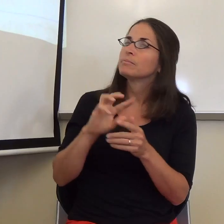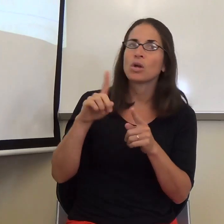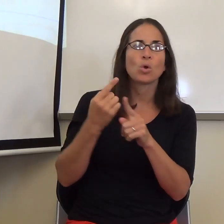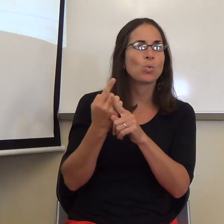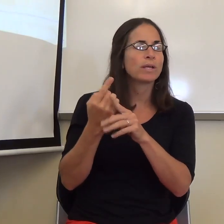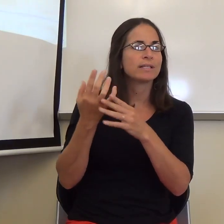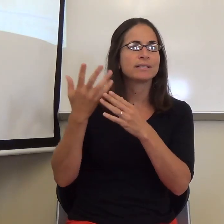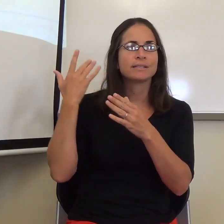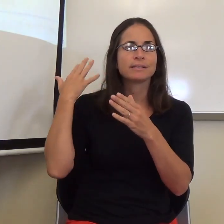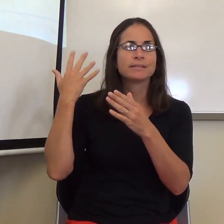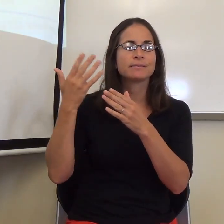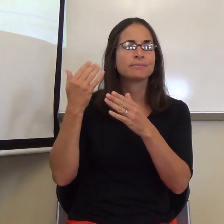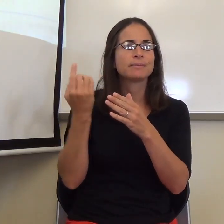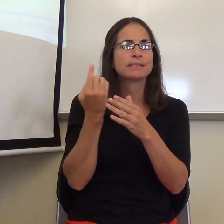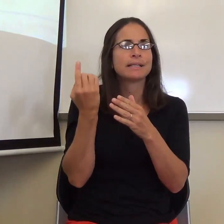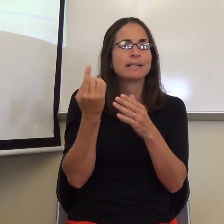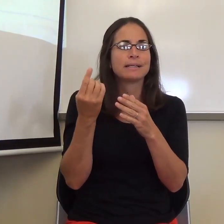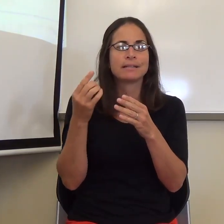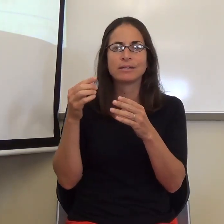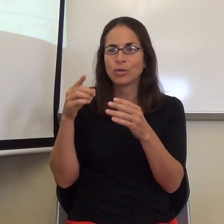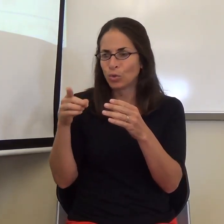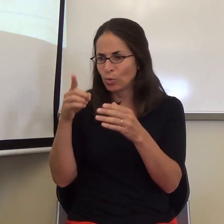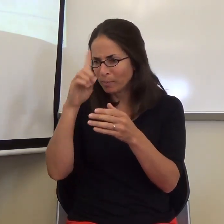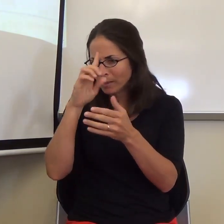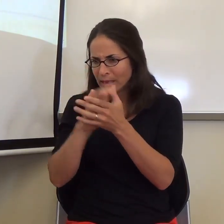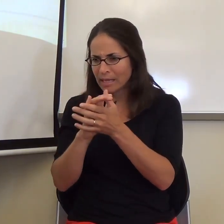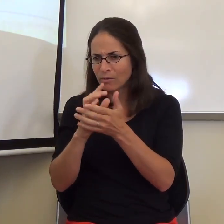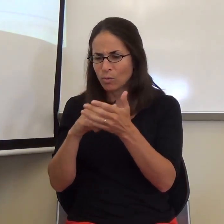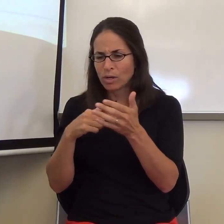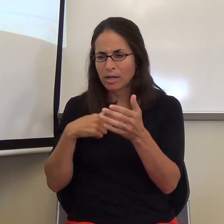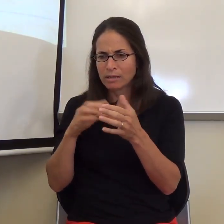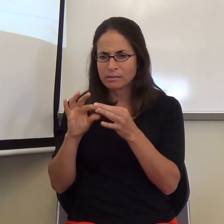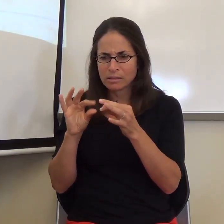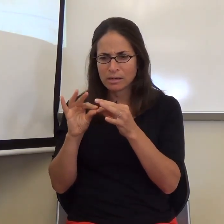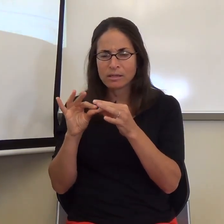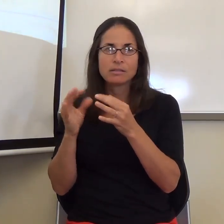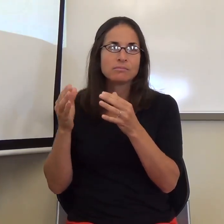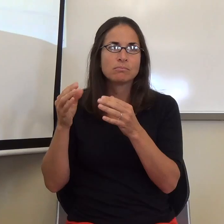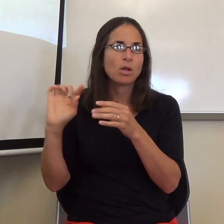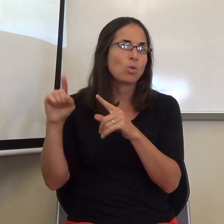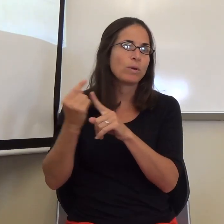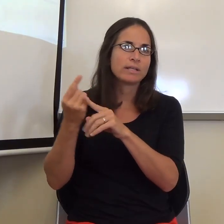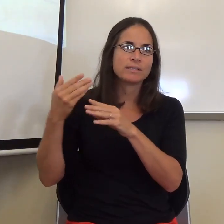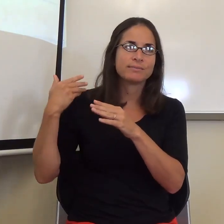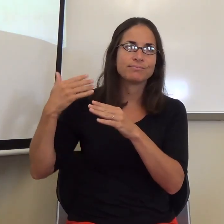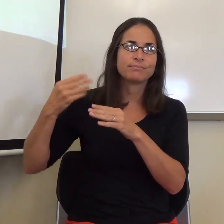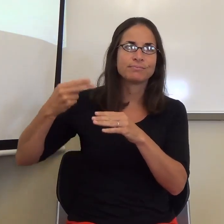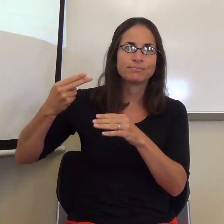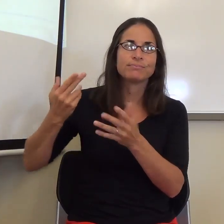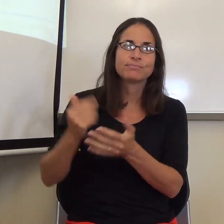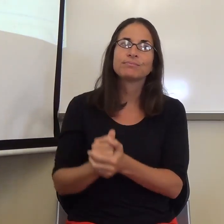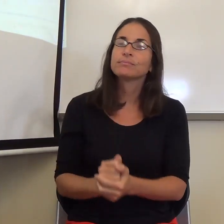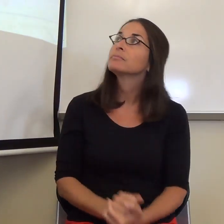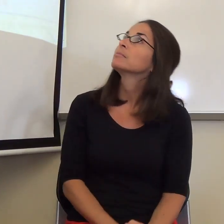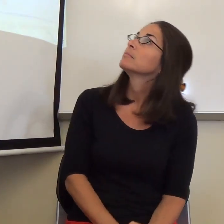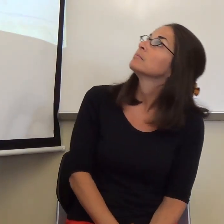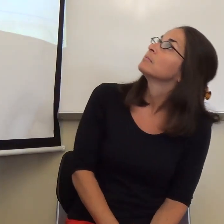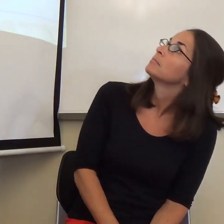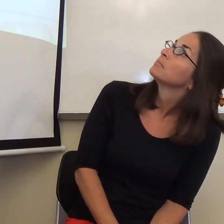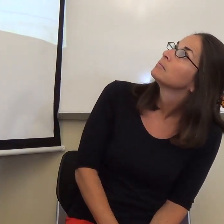saying, everybody should believe what I believe, okay? So is this going to be about